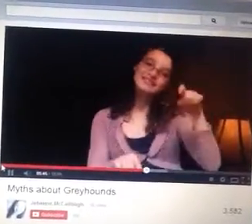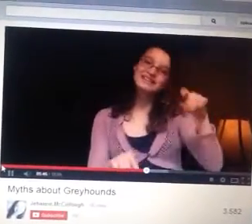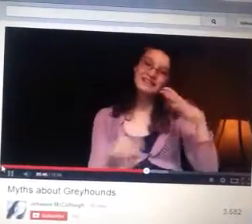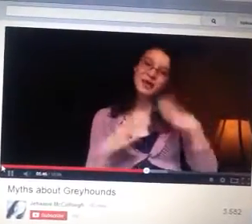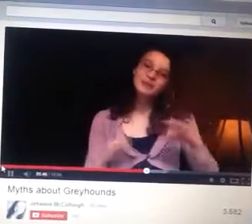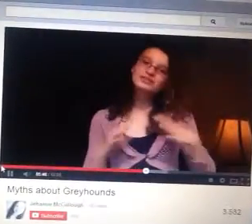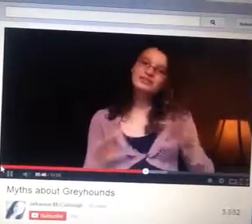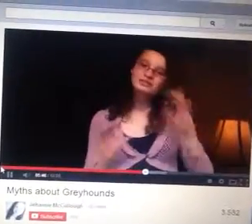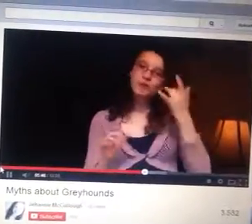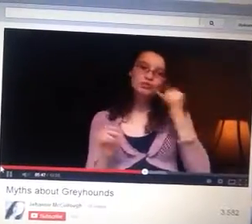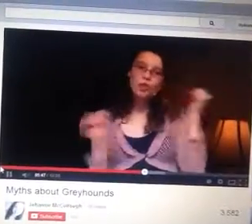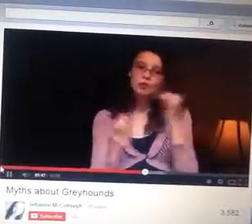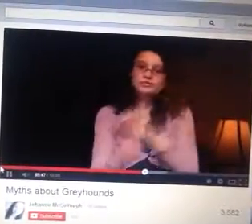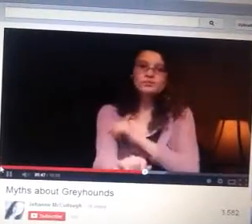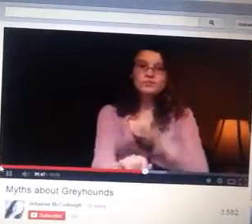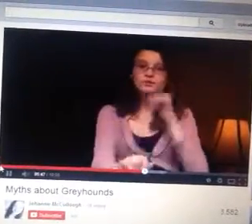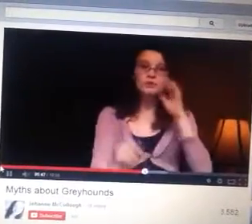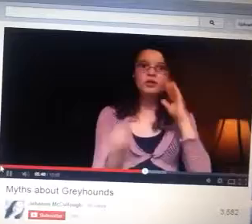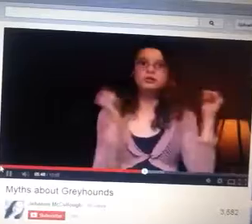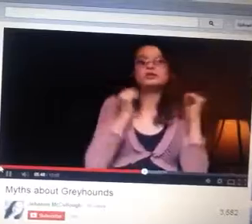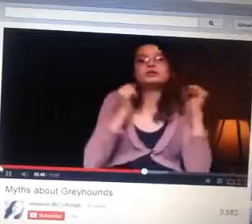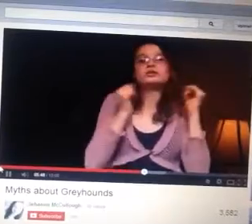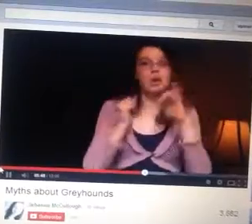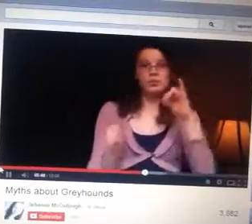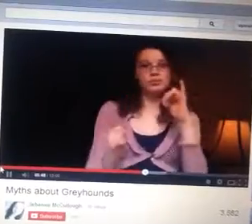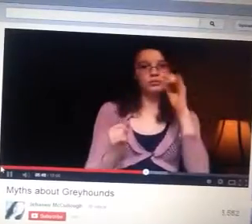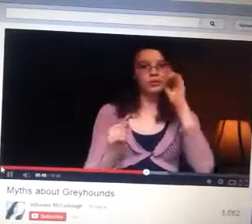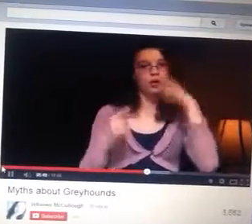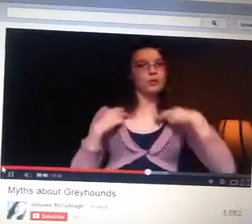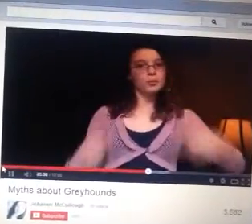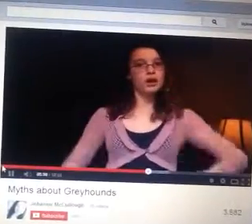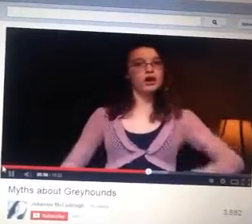cold outside, you can put a coat on them.